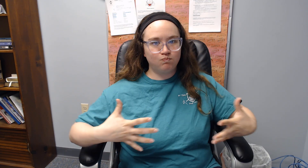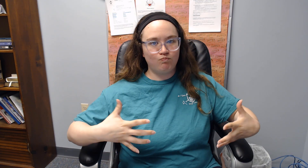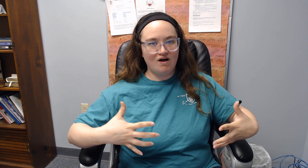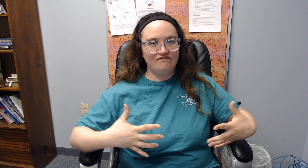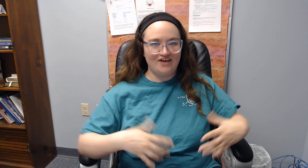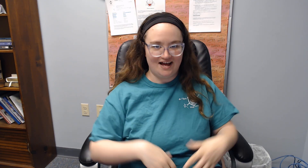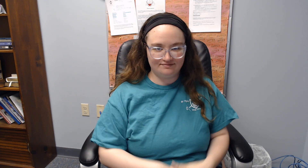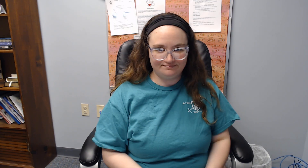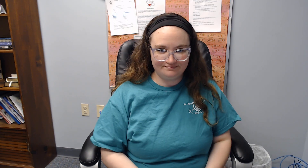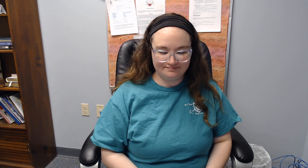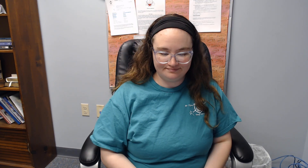Fat.